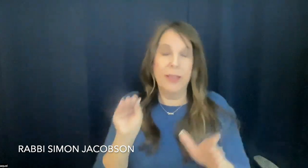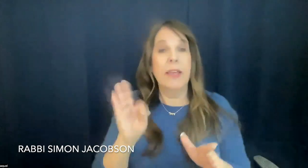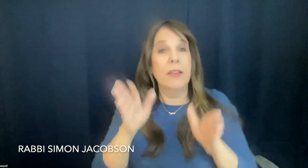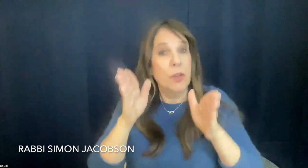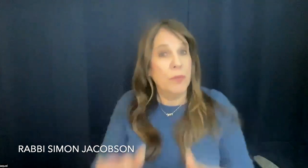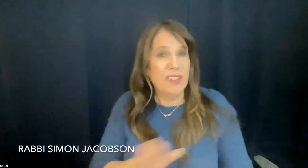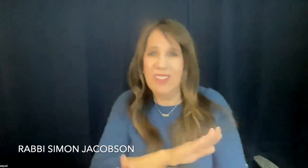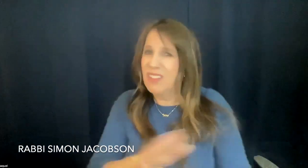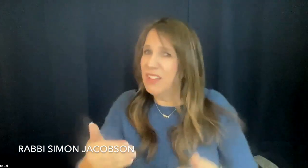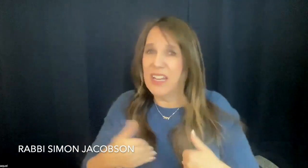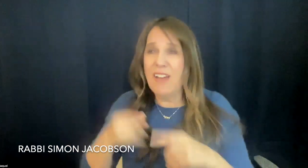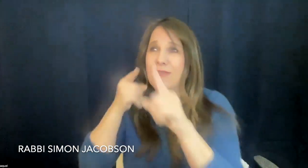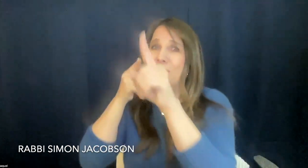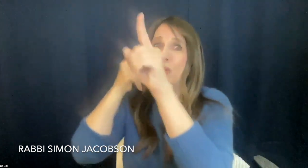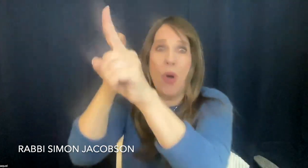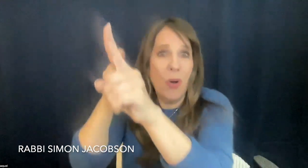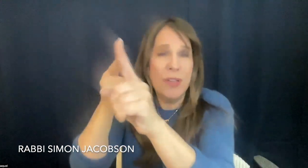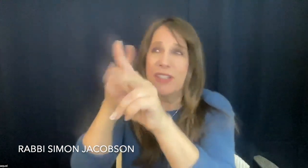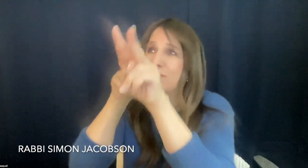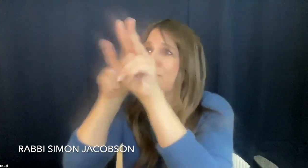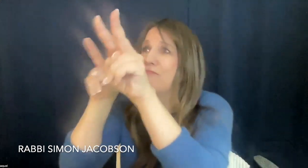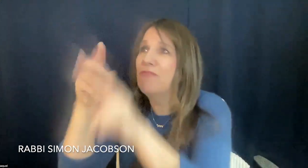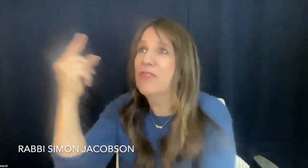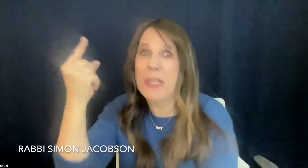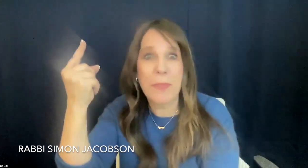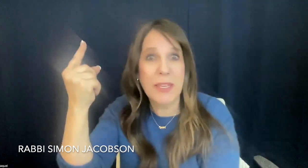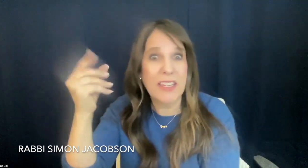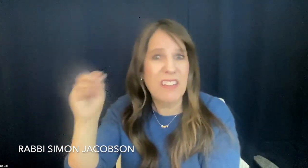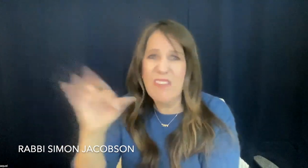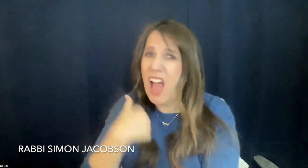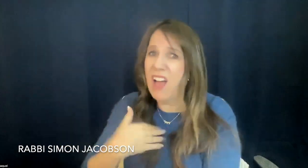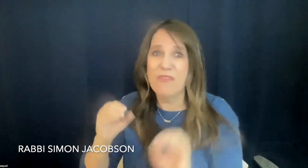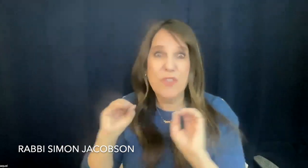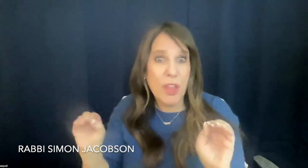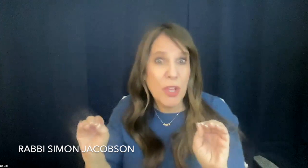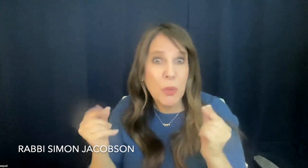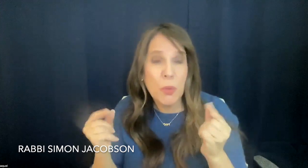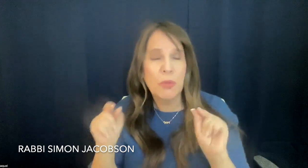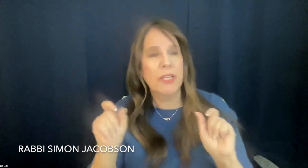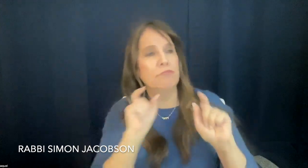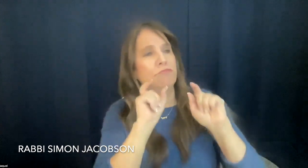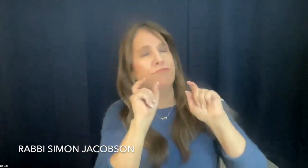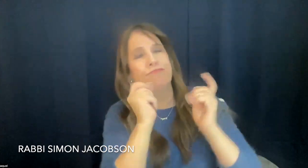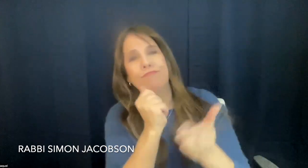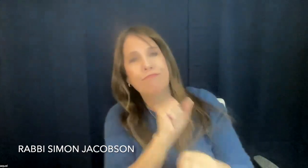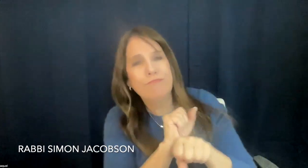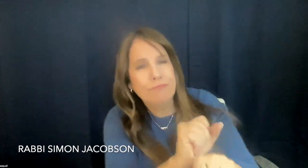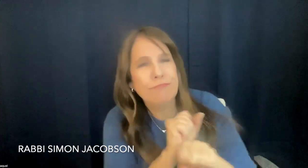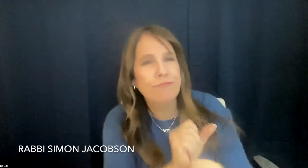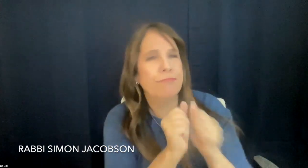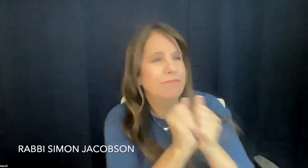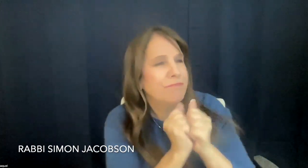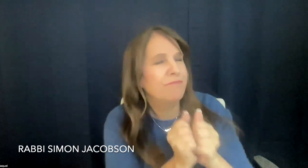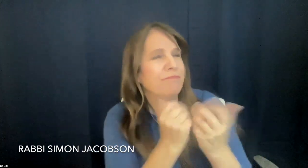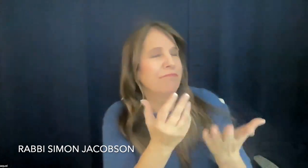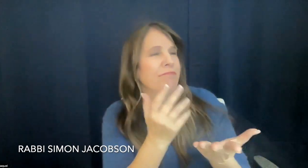have a vision, does not have something to look forward to, yeah, you can work with them and you can find all kinds of, maybe medicate them and find